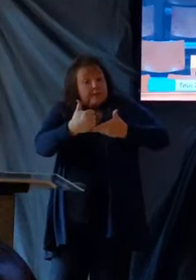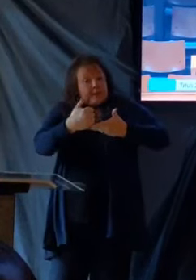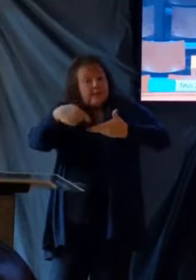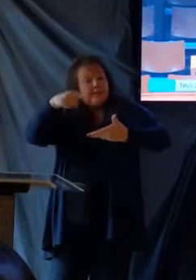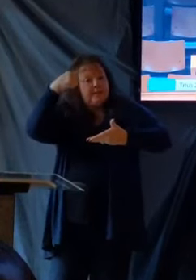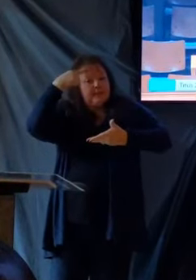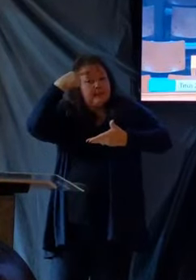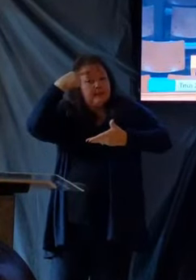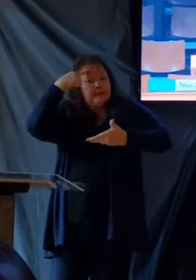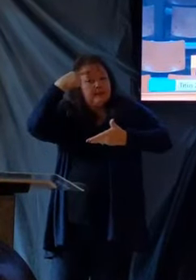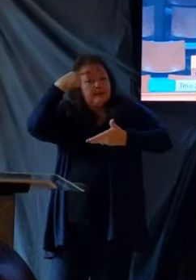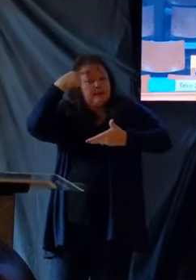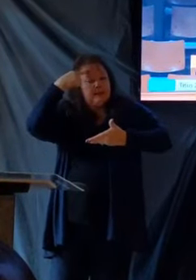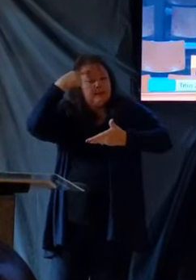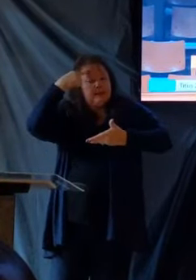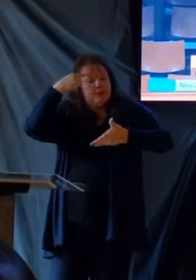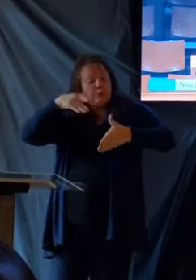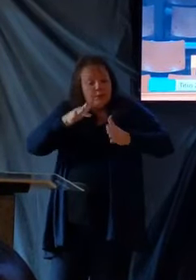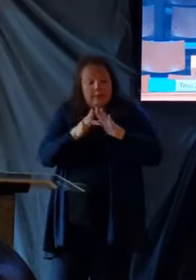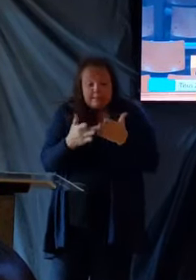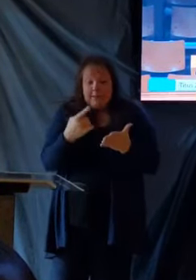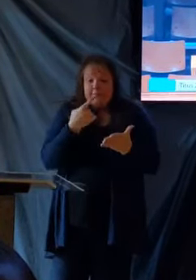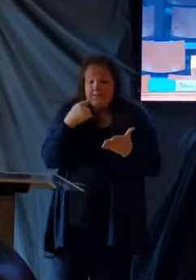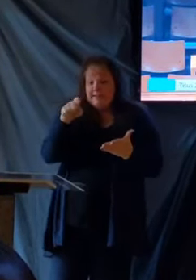think biblically.